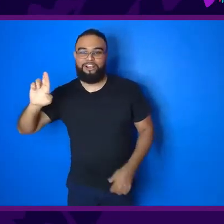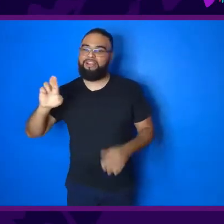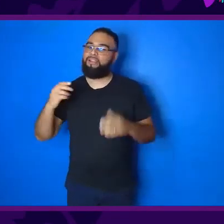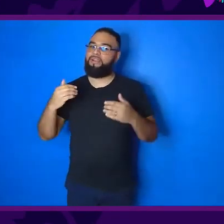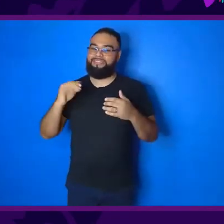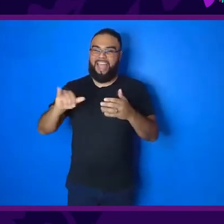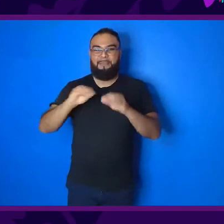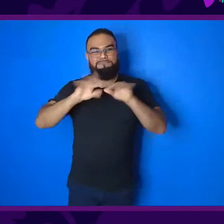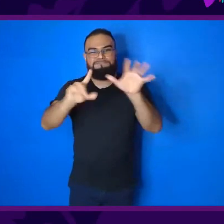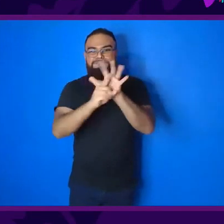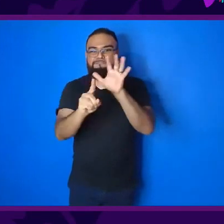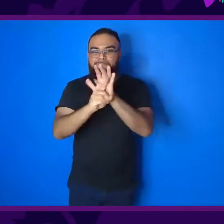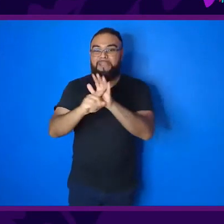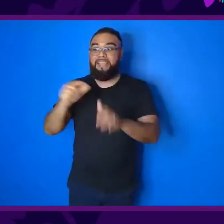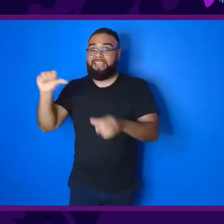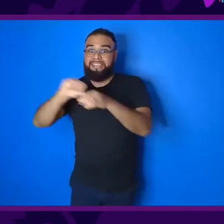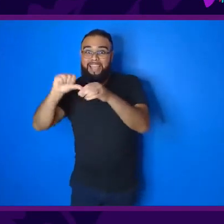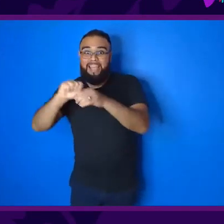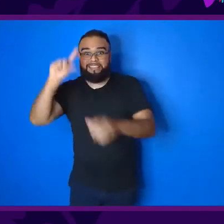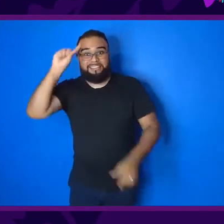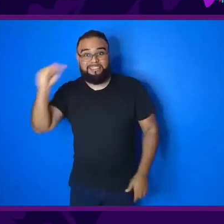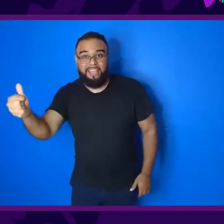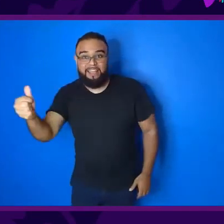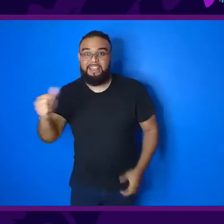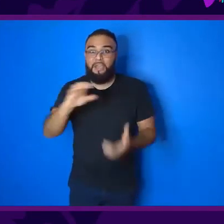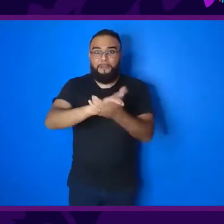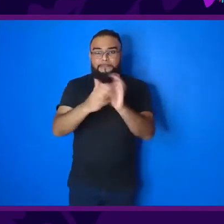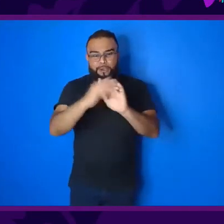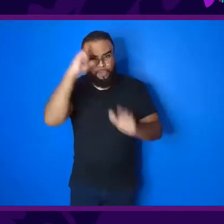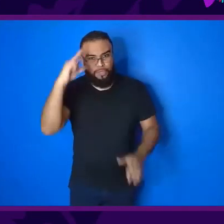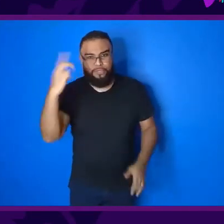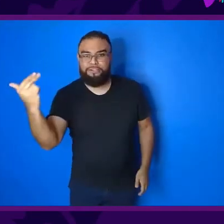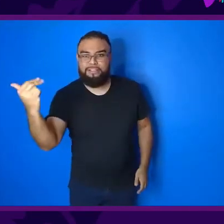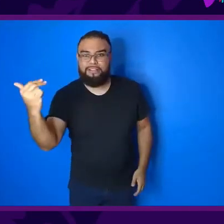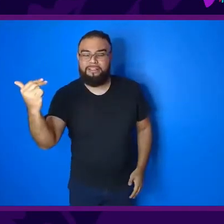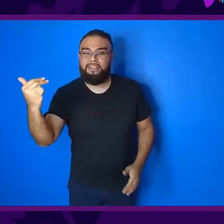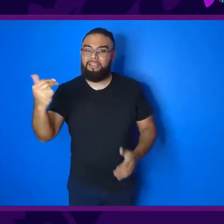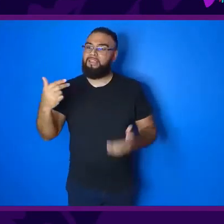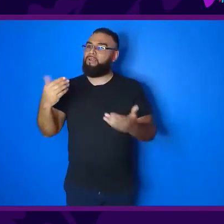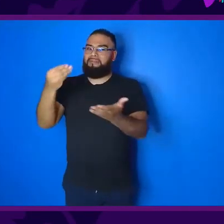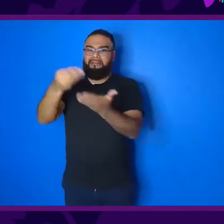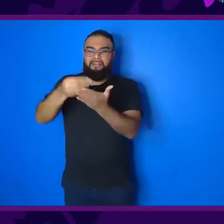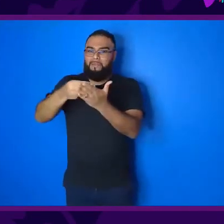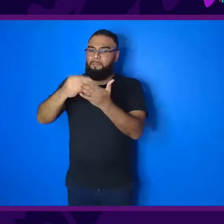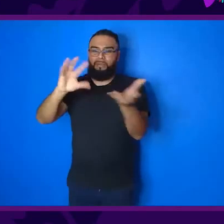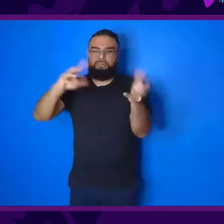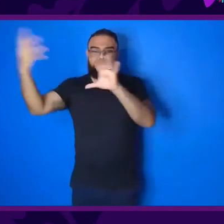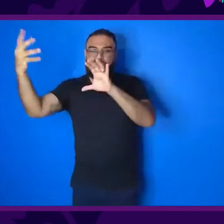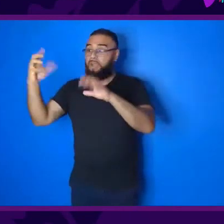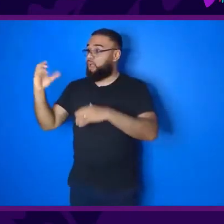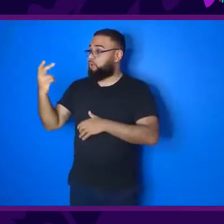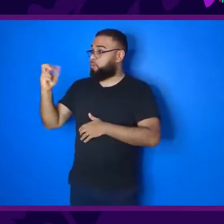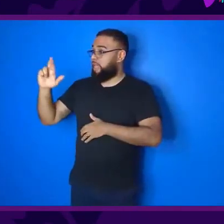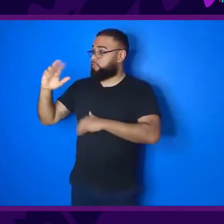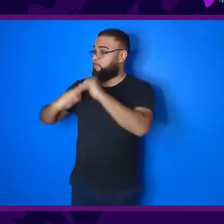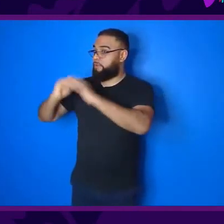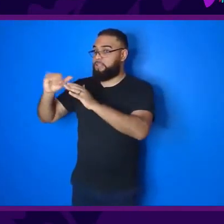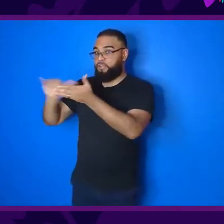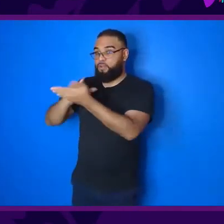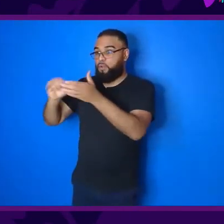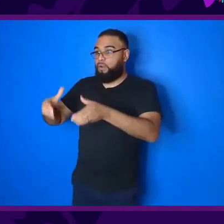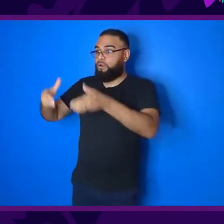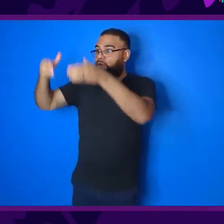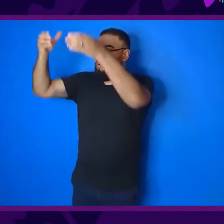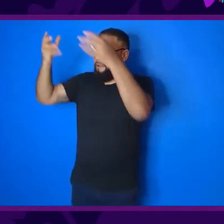13 cents. The Chrysler Building in New York was finished, and unemployment was so high that Herbert Hoover created unemployment